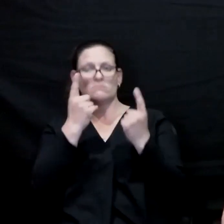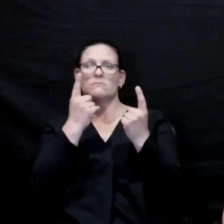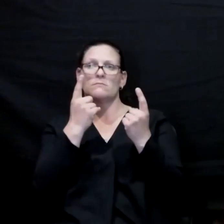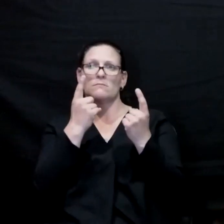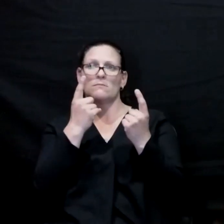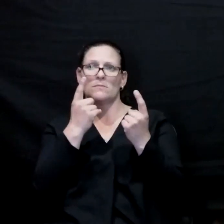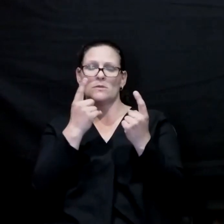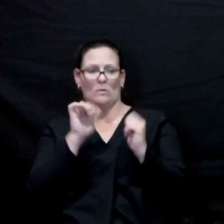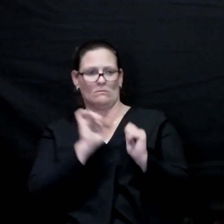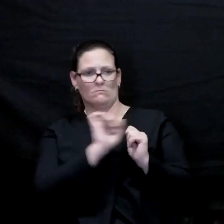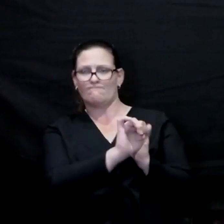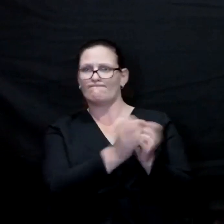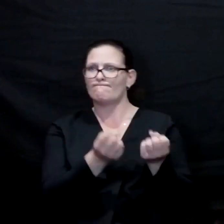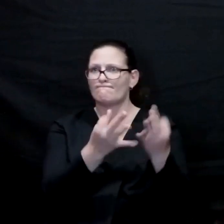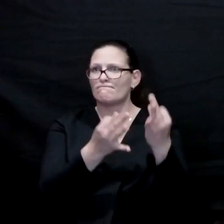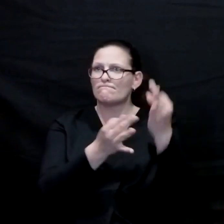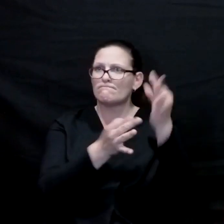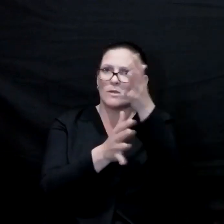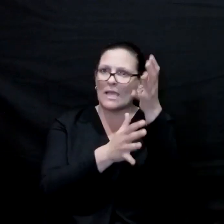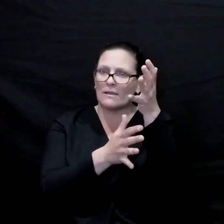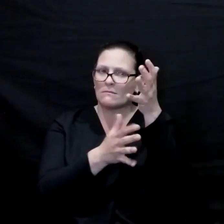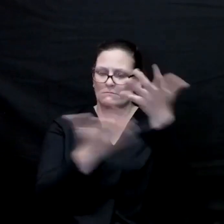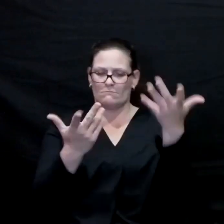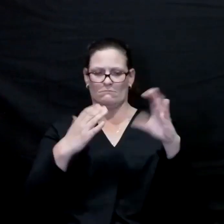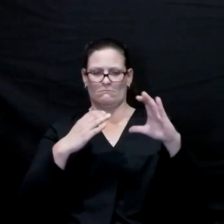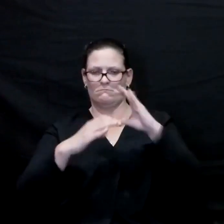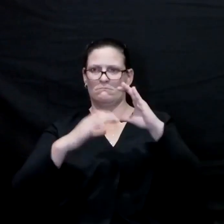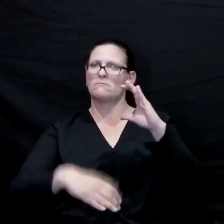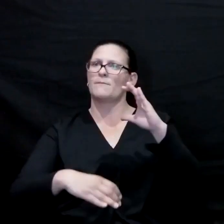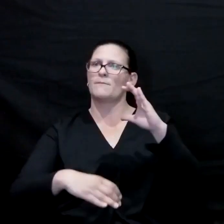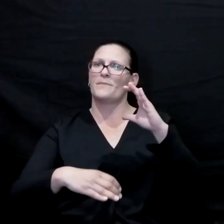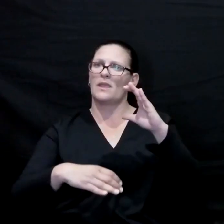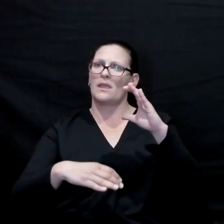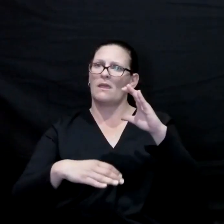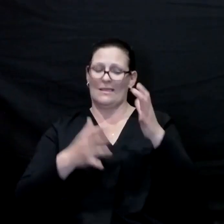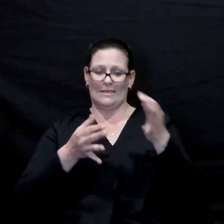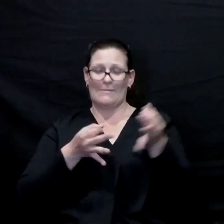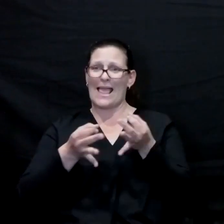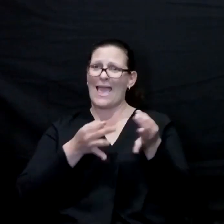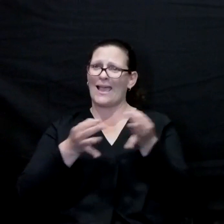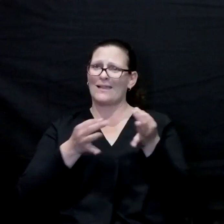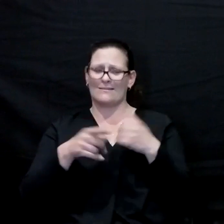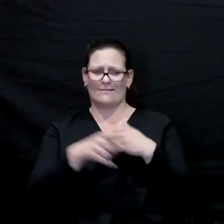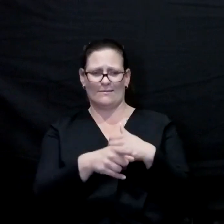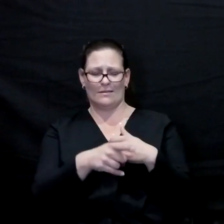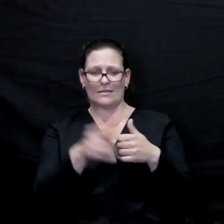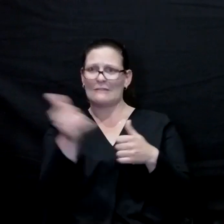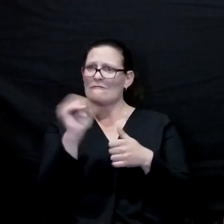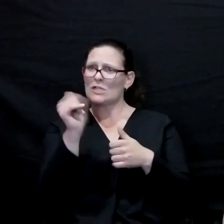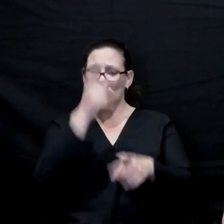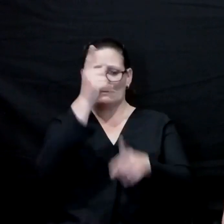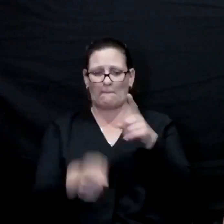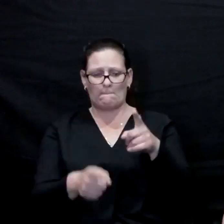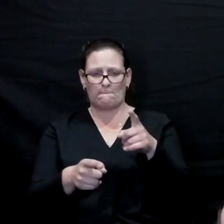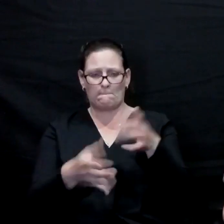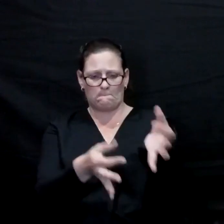paper. And then what happens is the plan gets built and it's reviewed, and then the person who is